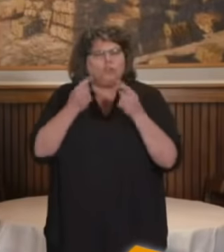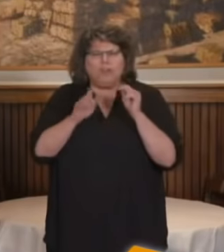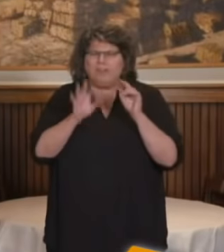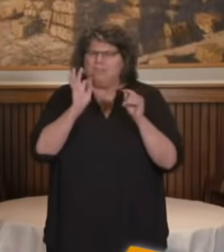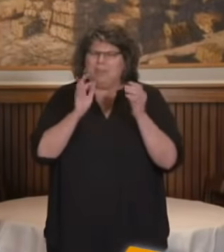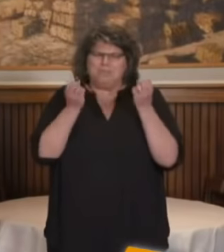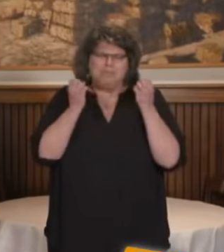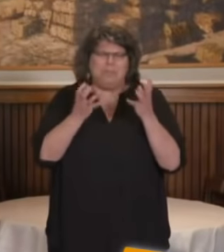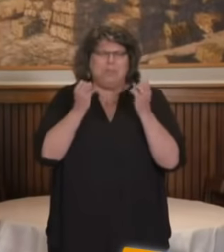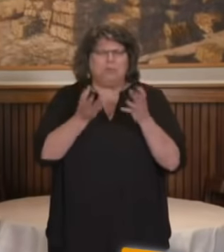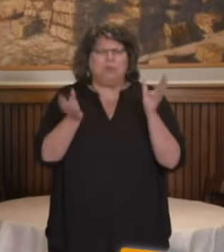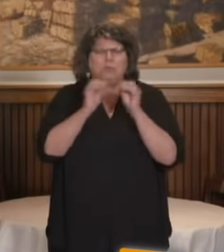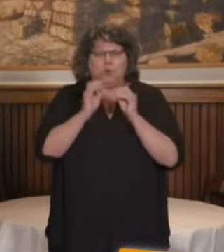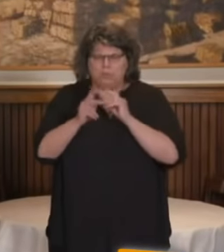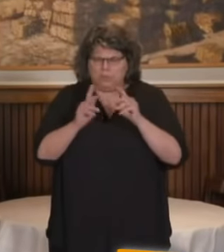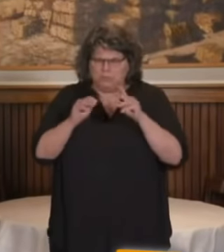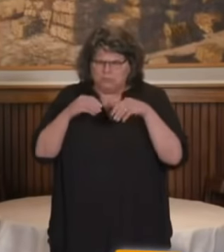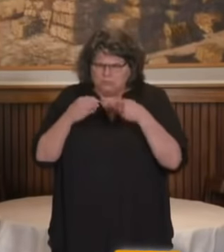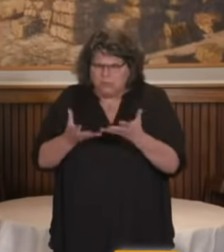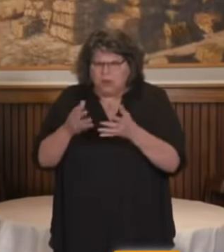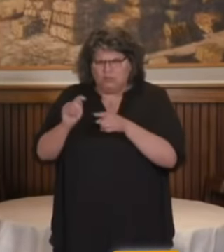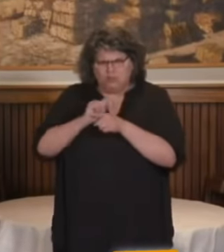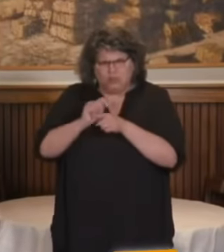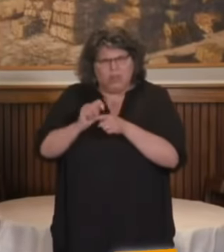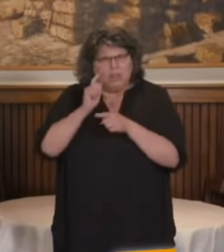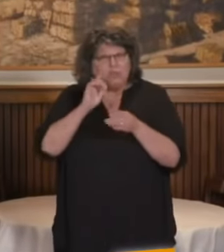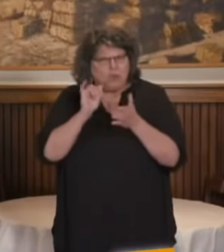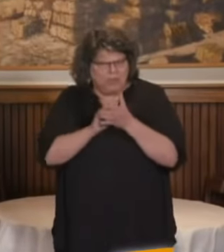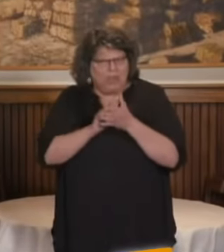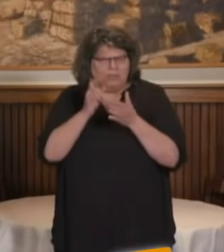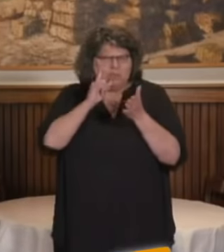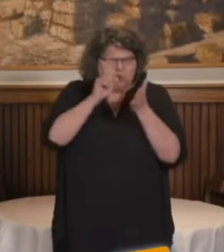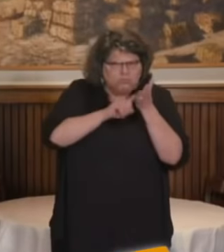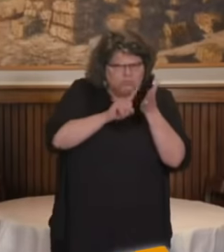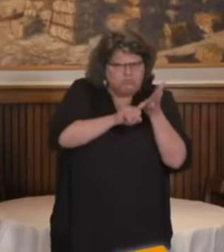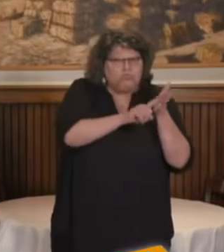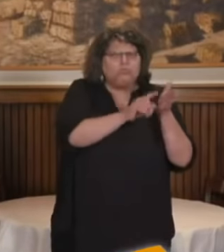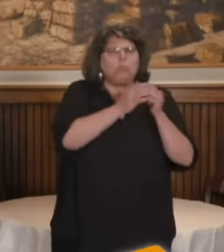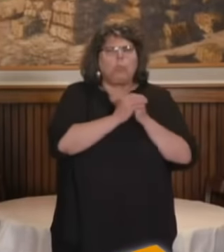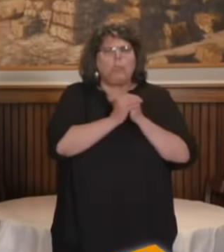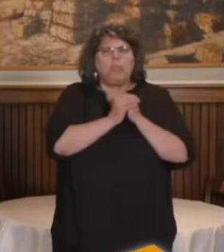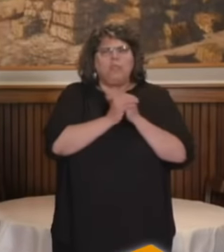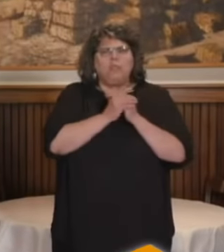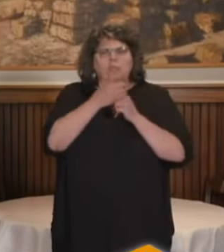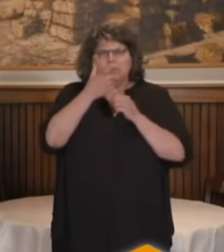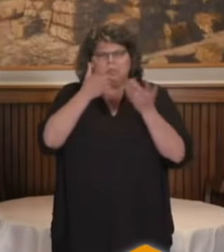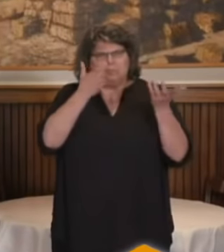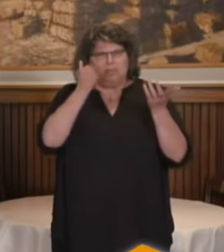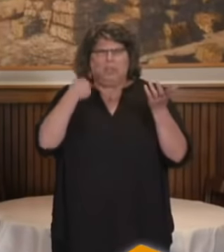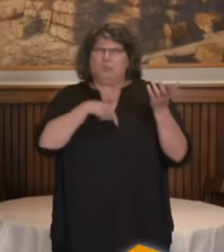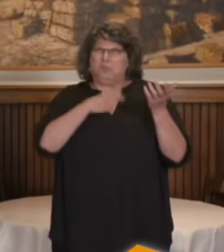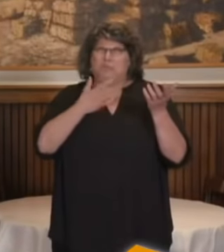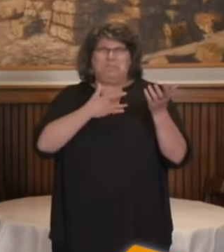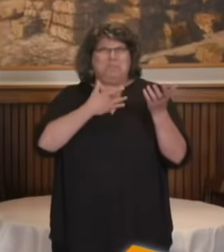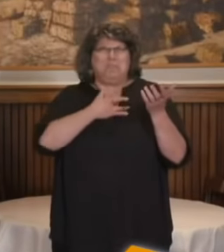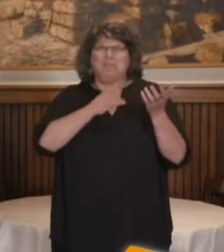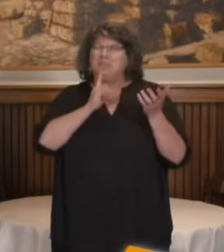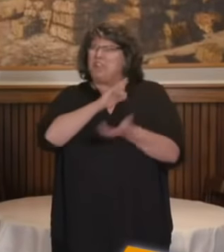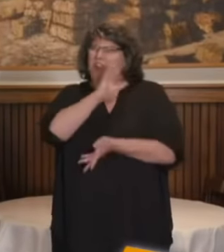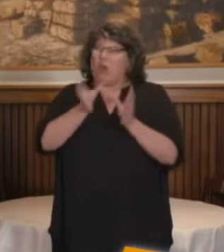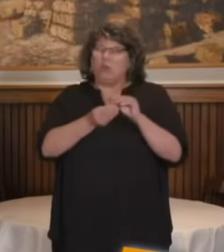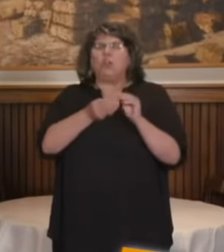of others in that training capacity, as well as ultimately meeting that 10,000